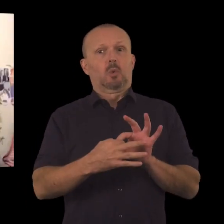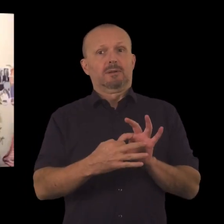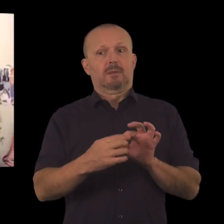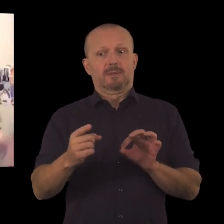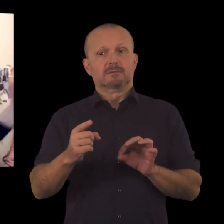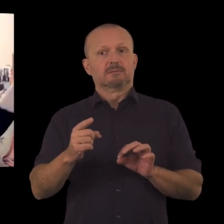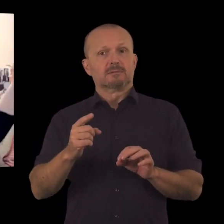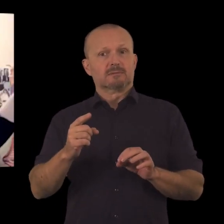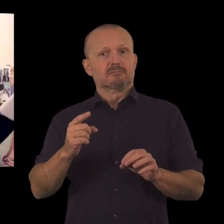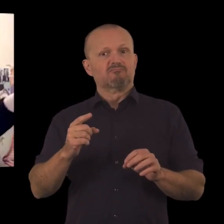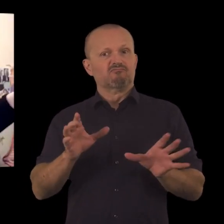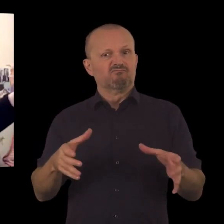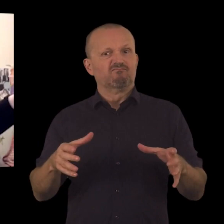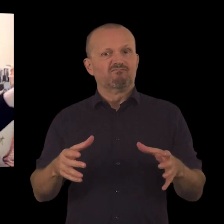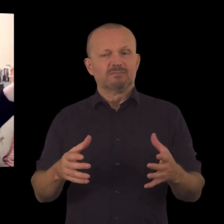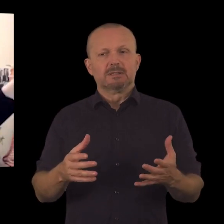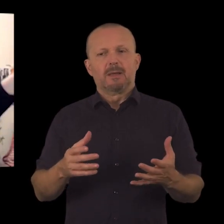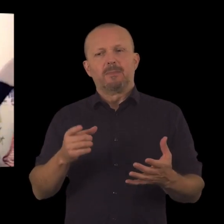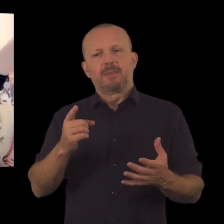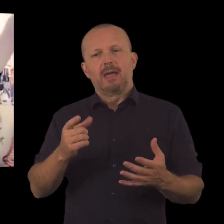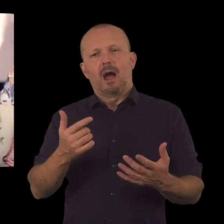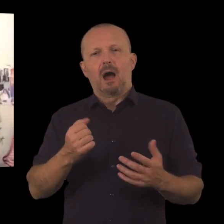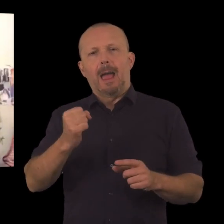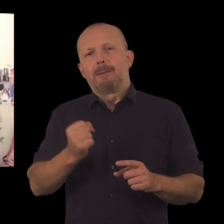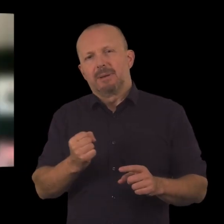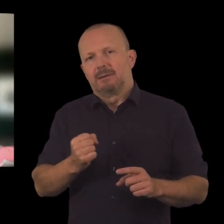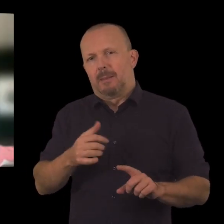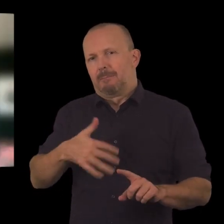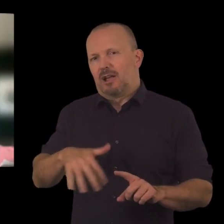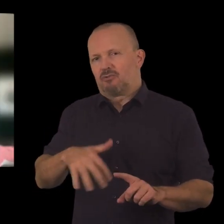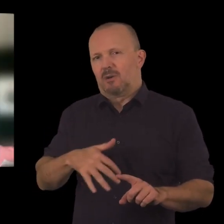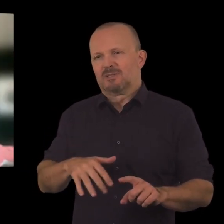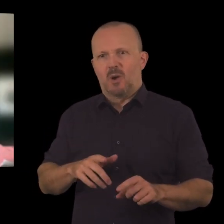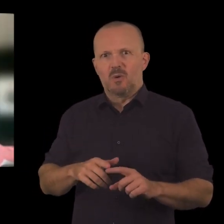Yeah. There's my introduction. You get to know me. Truth teller. Thank you.